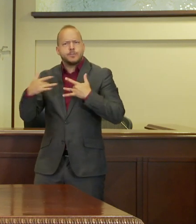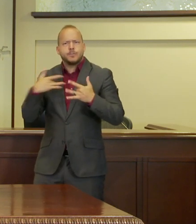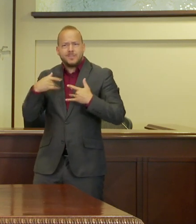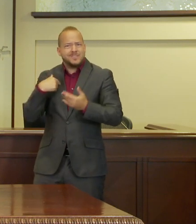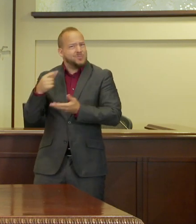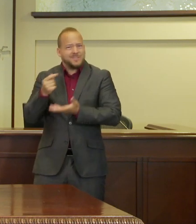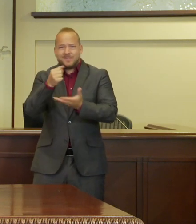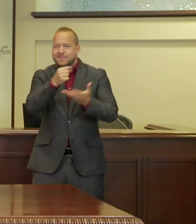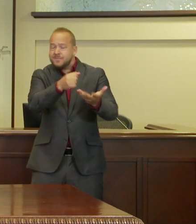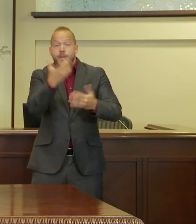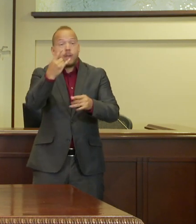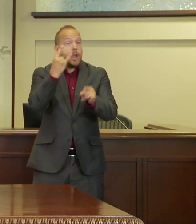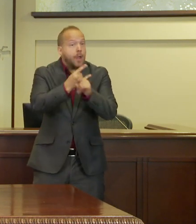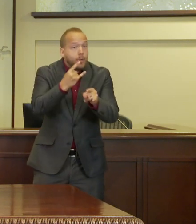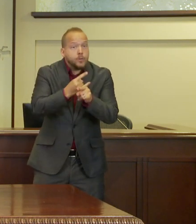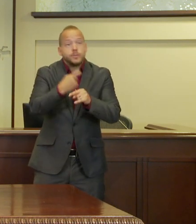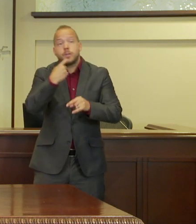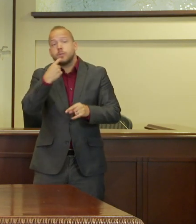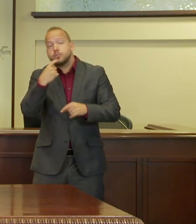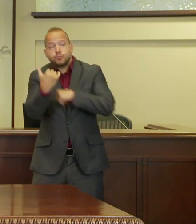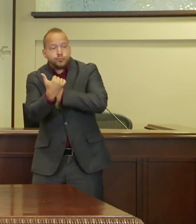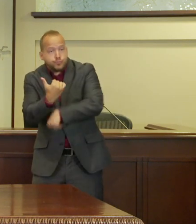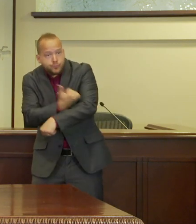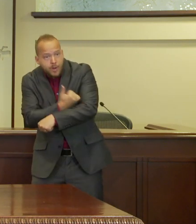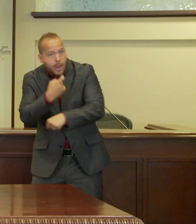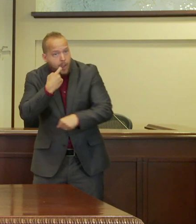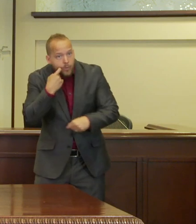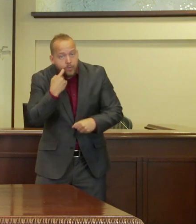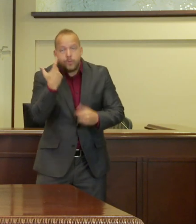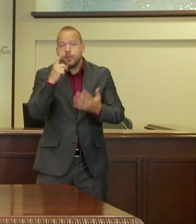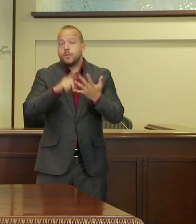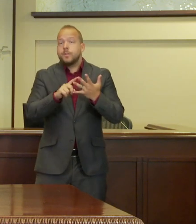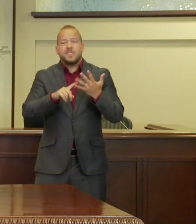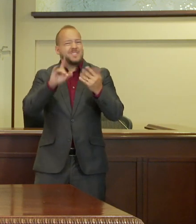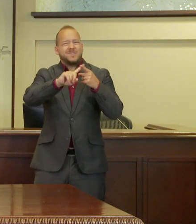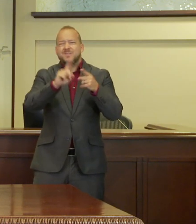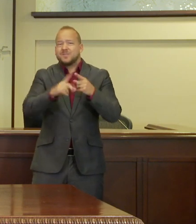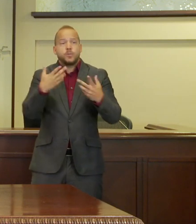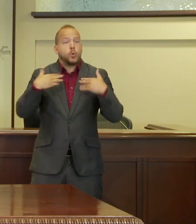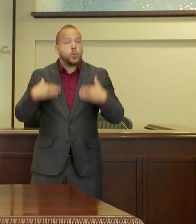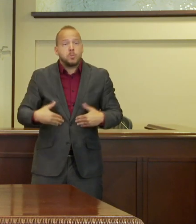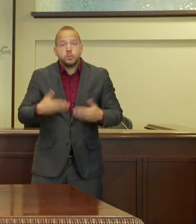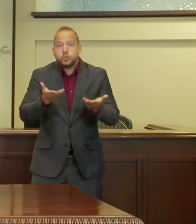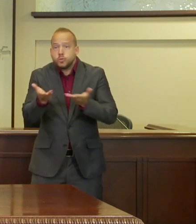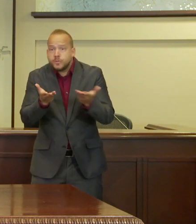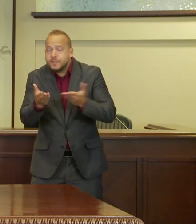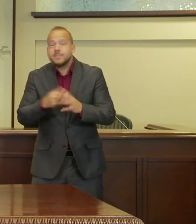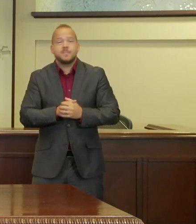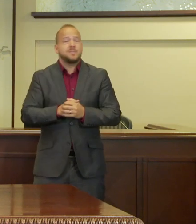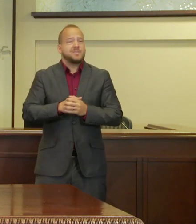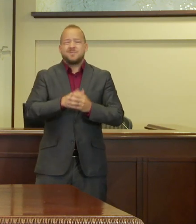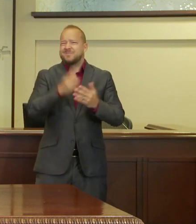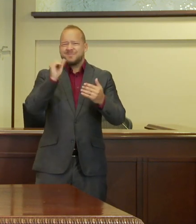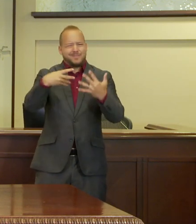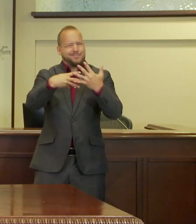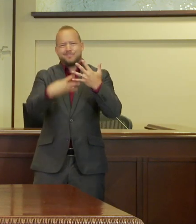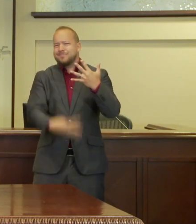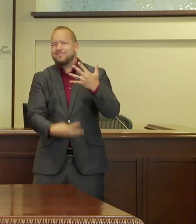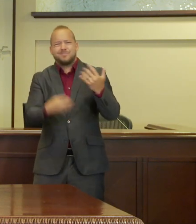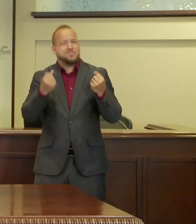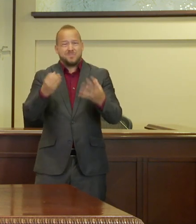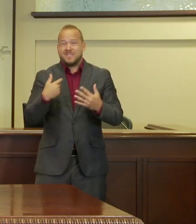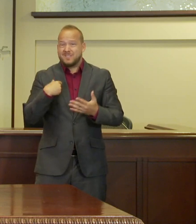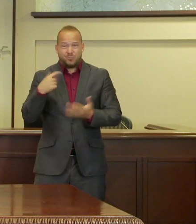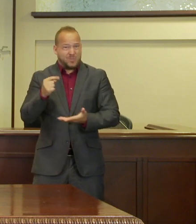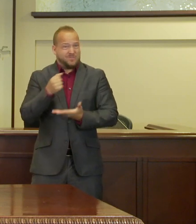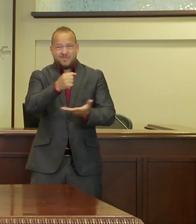mental health services, things that are clearly beyond the purview of a municipal government. But without us collaborating and supporting